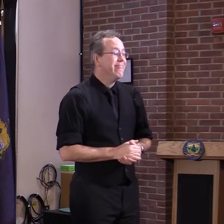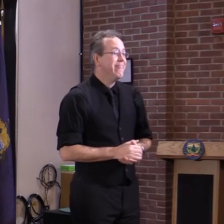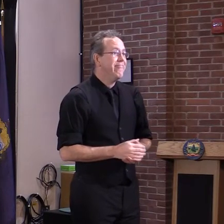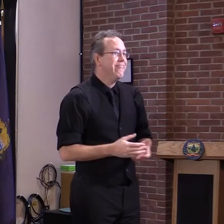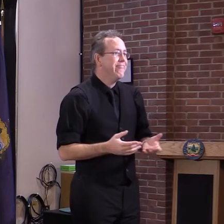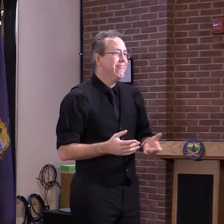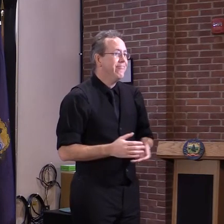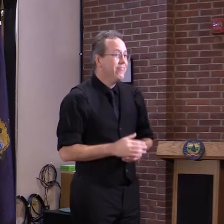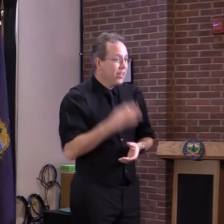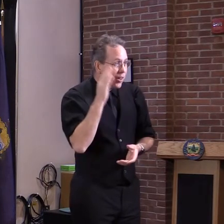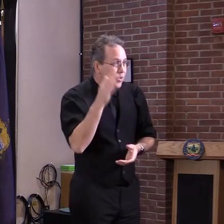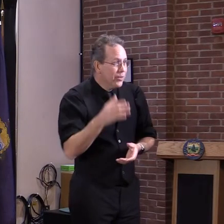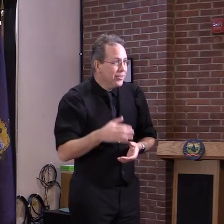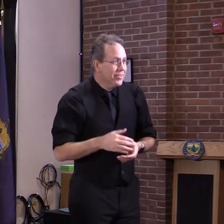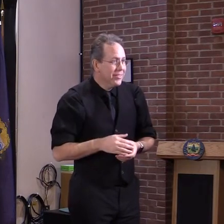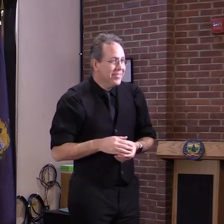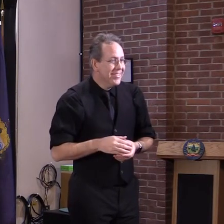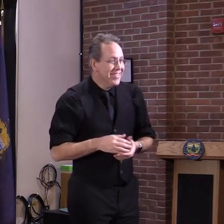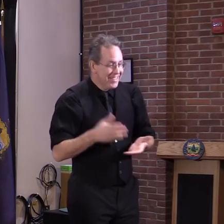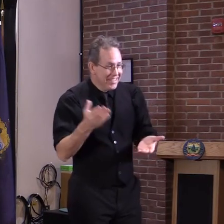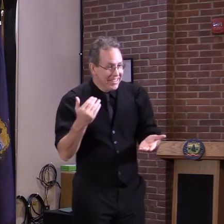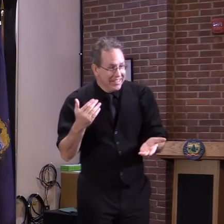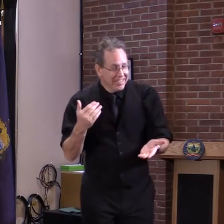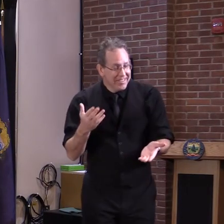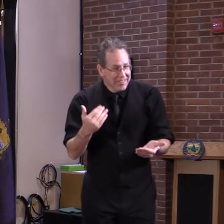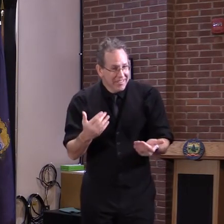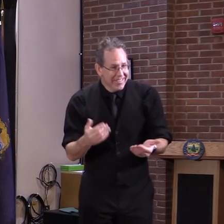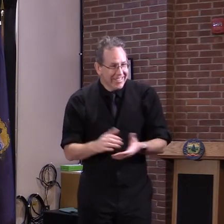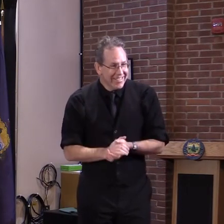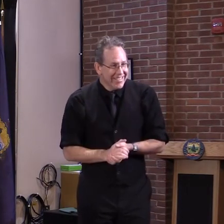Hello. Go ahead, Ed.